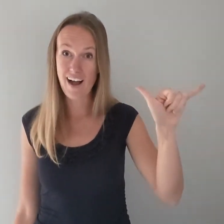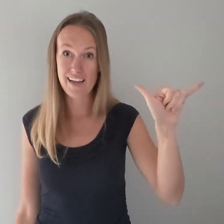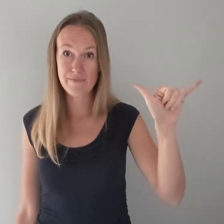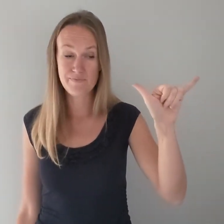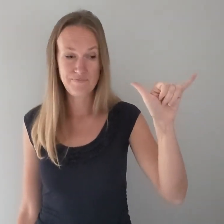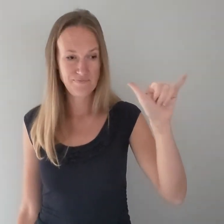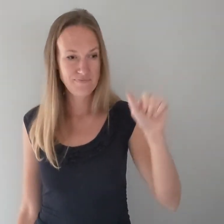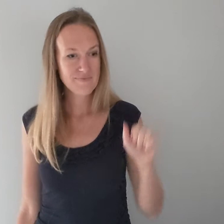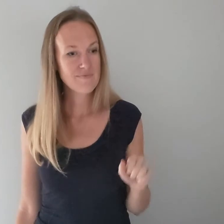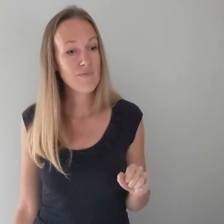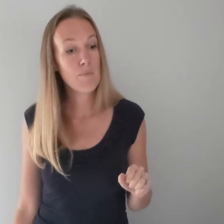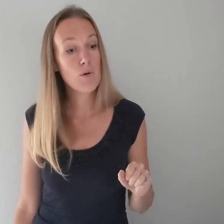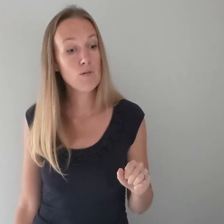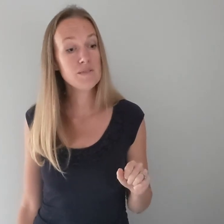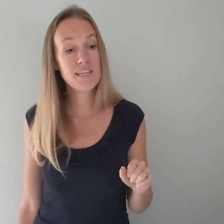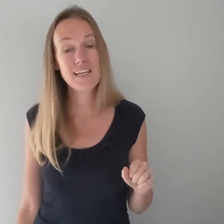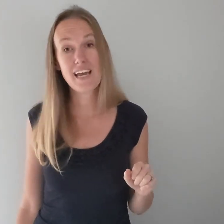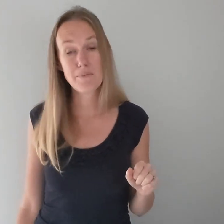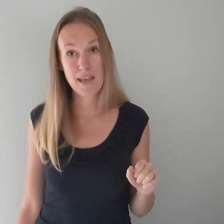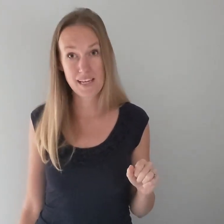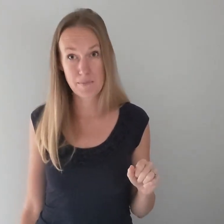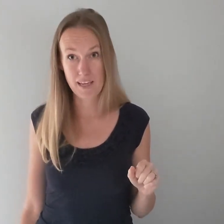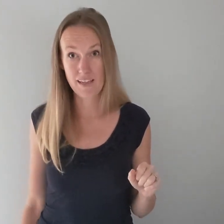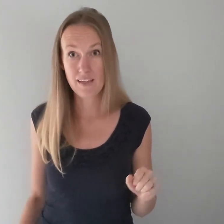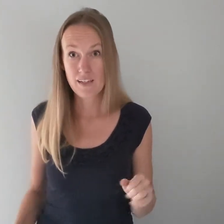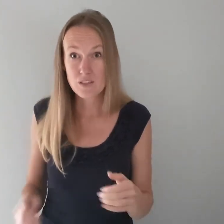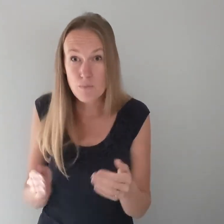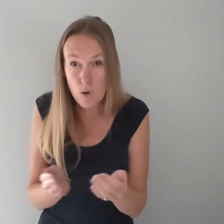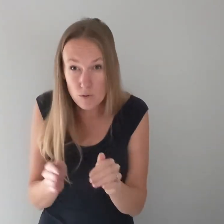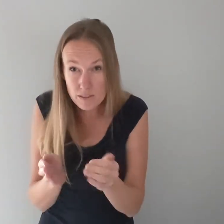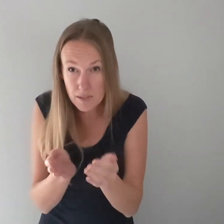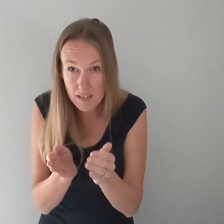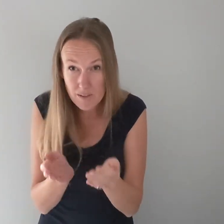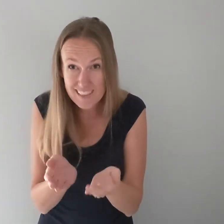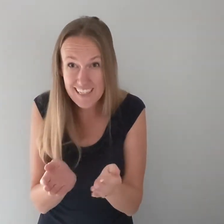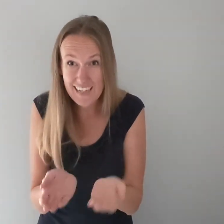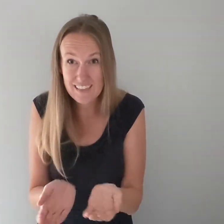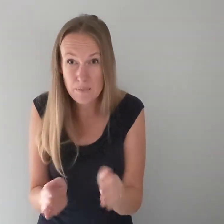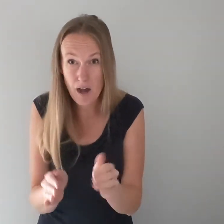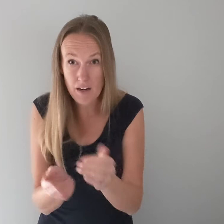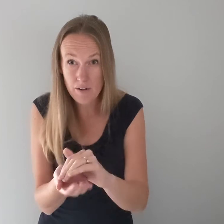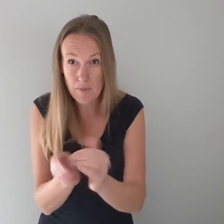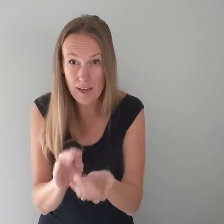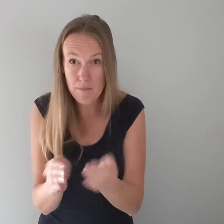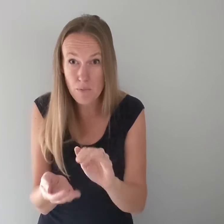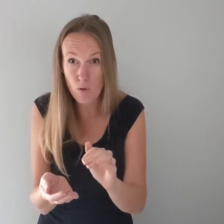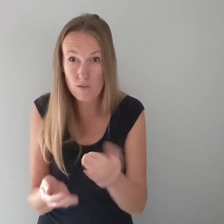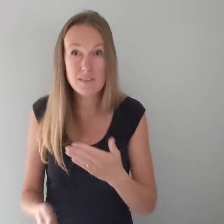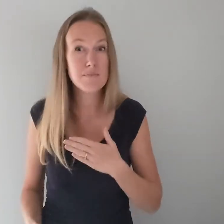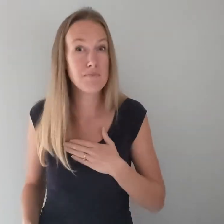C-L-A-Y. Mold me and make me. So mold me, once again, it's the pottery, right? Mold